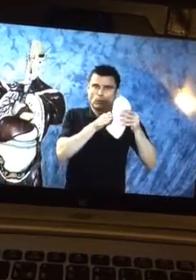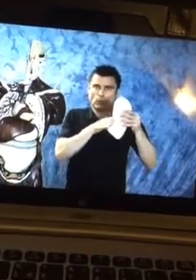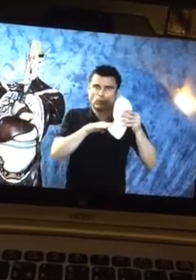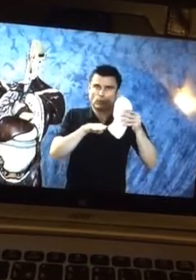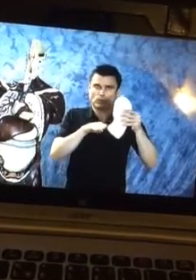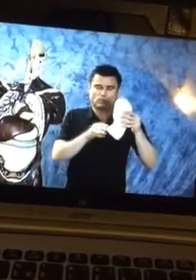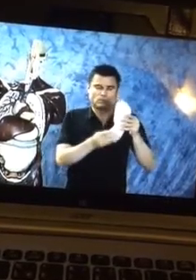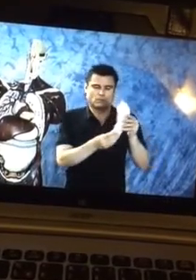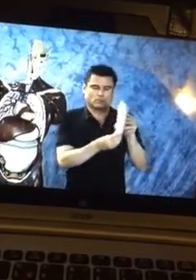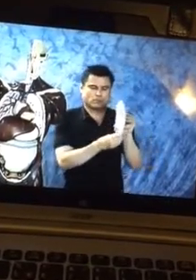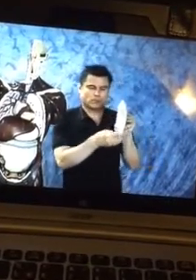towards the left, behind the